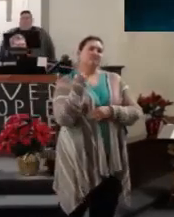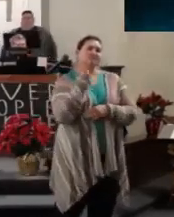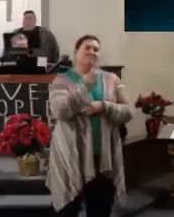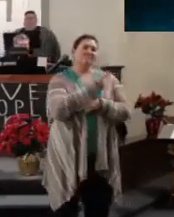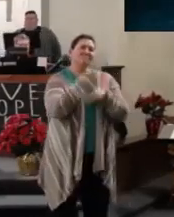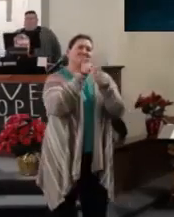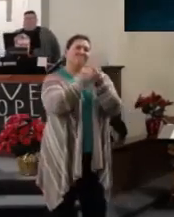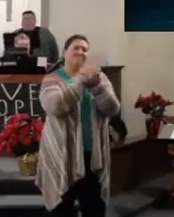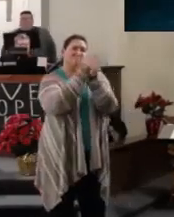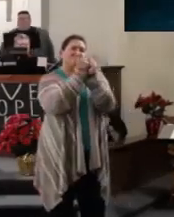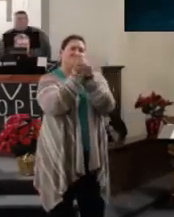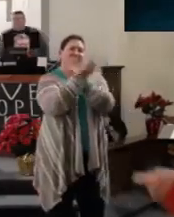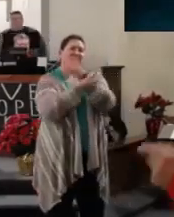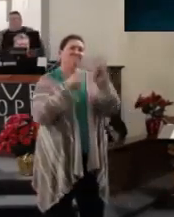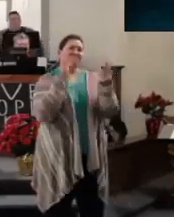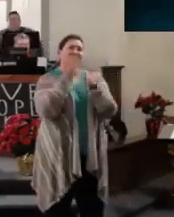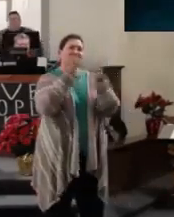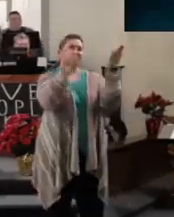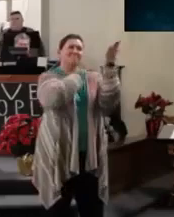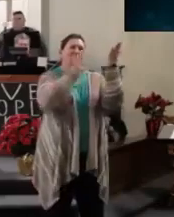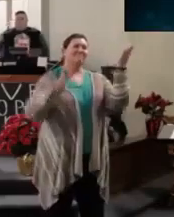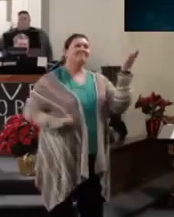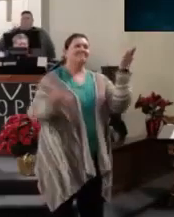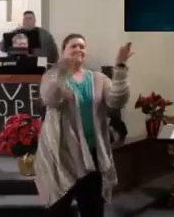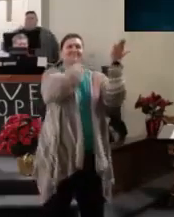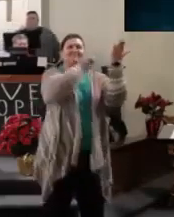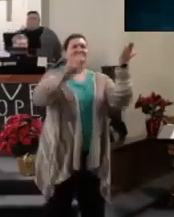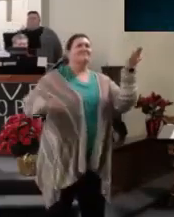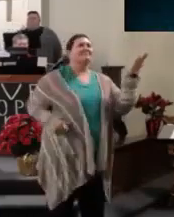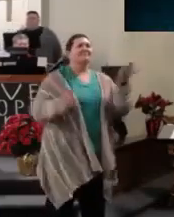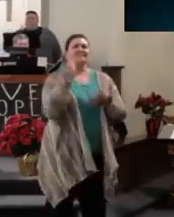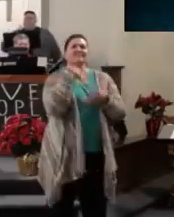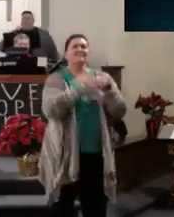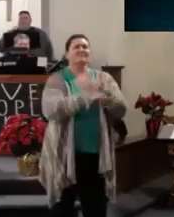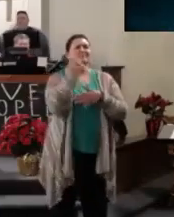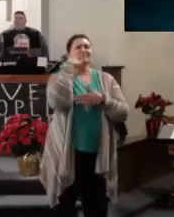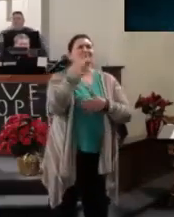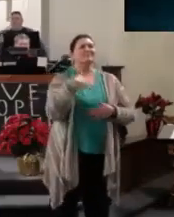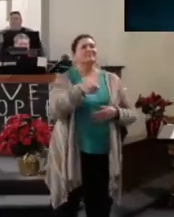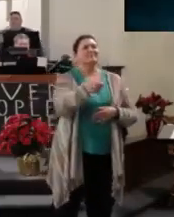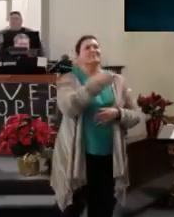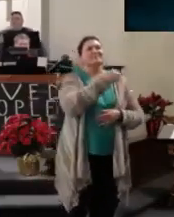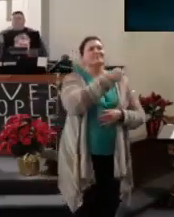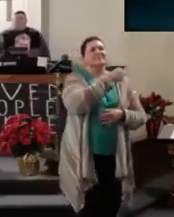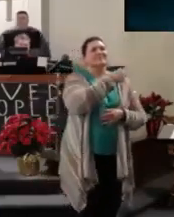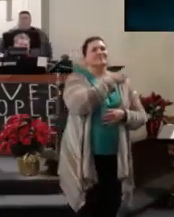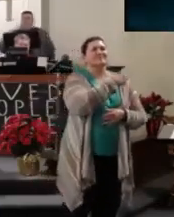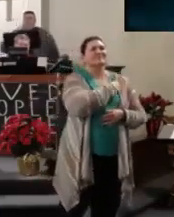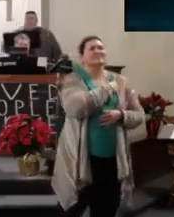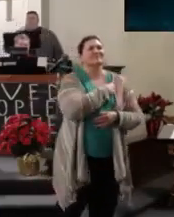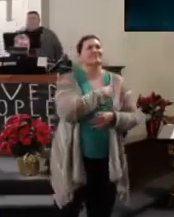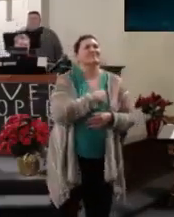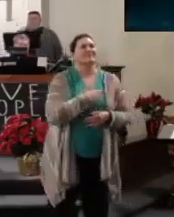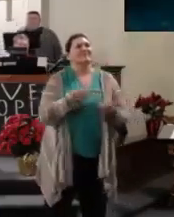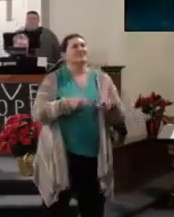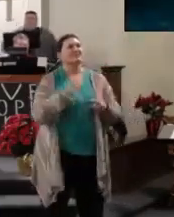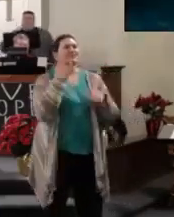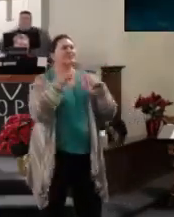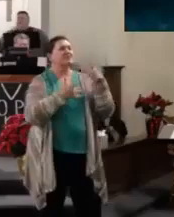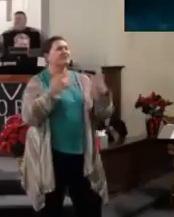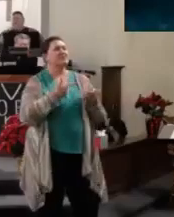This is the day that changed history, that Christ our Lord was born to us. Let